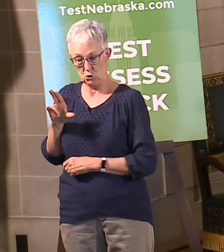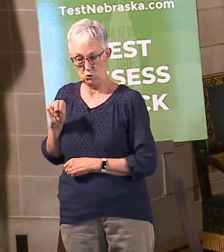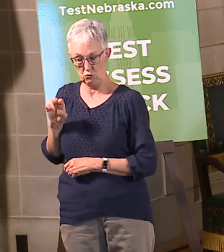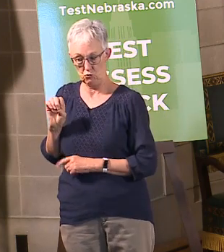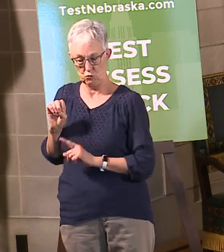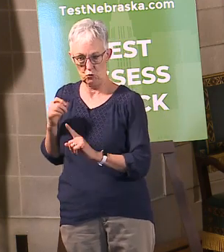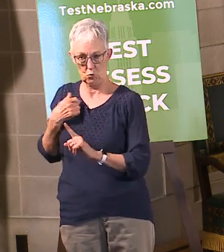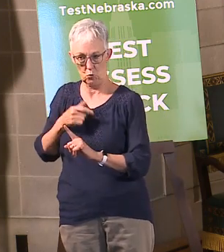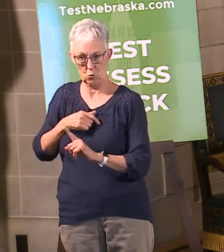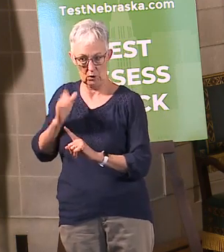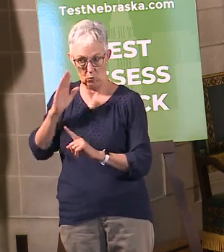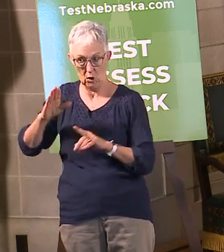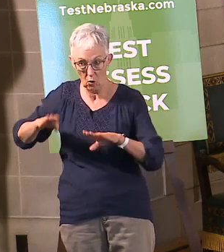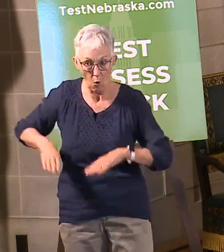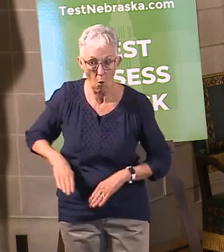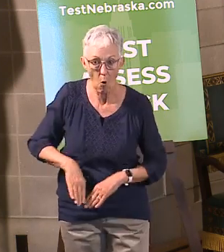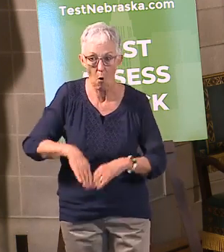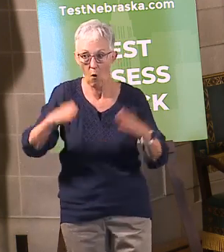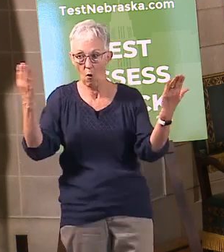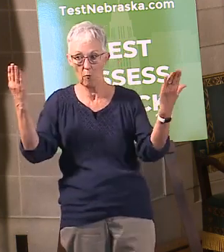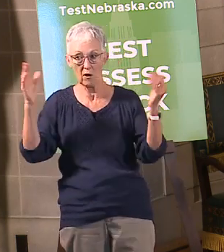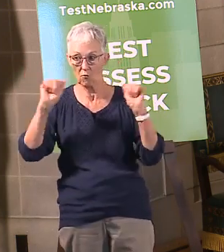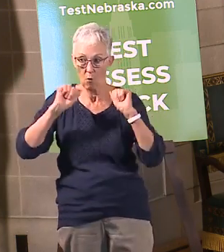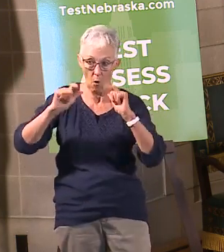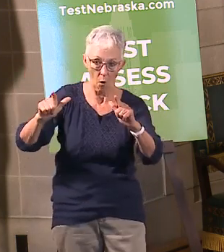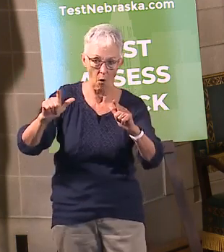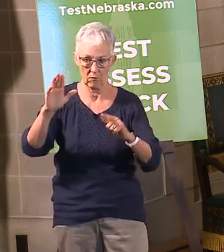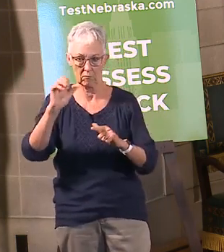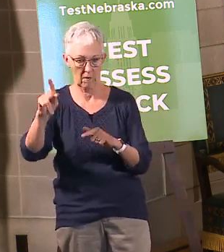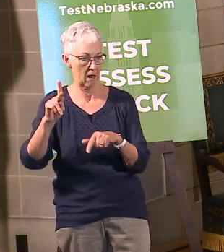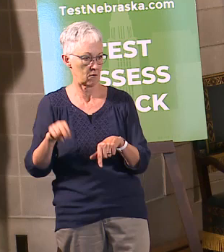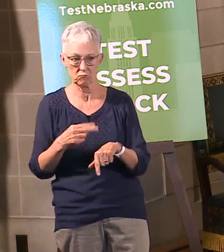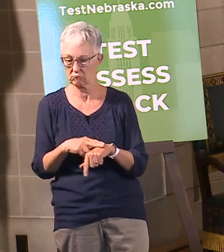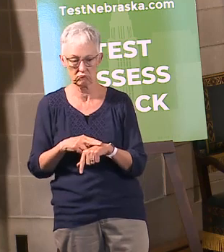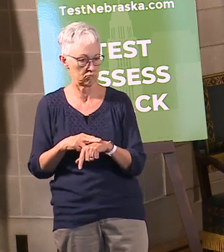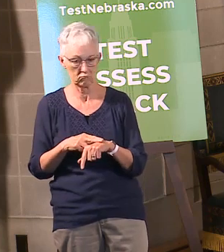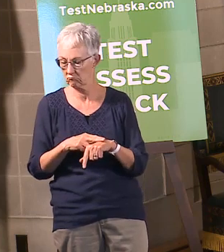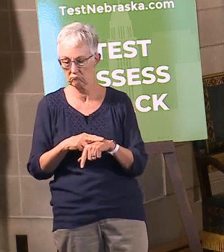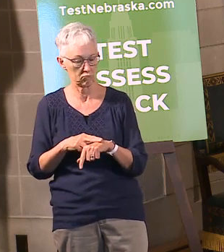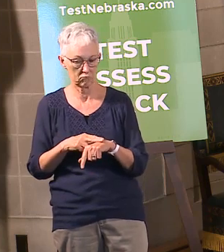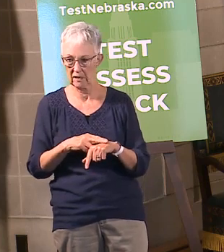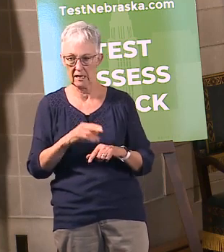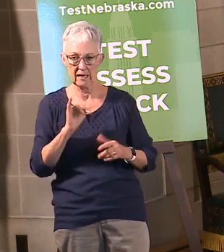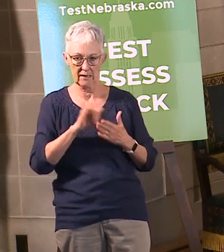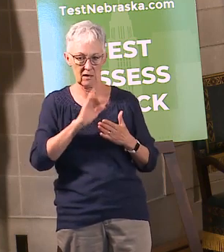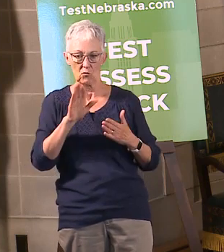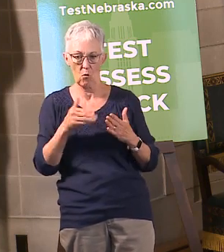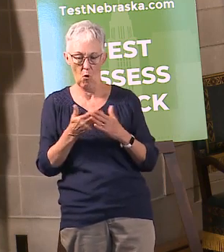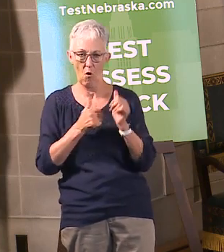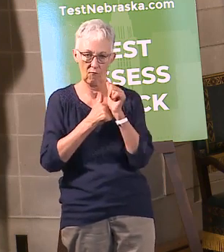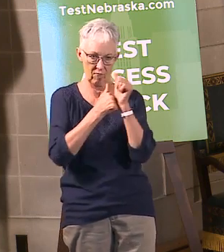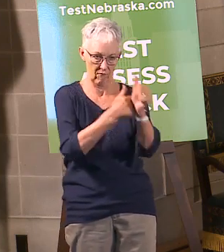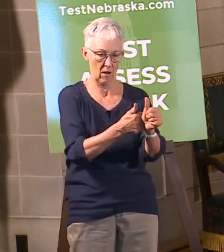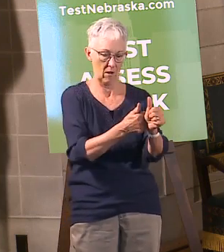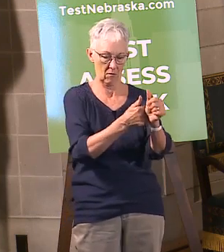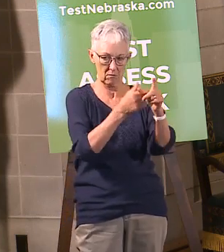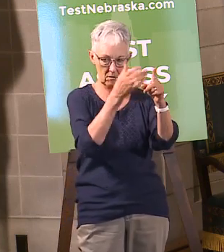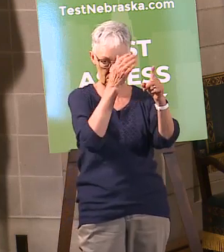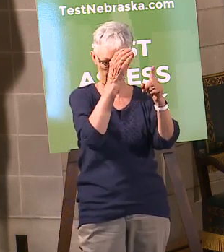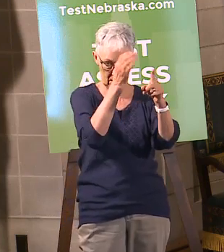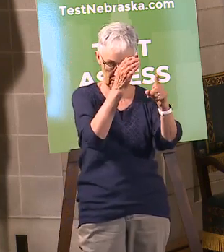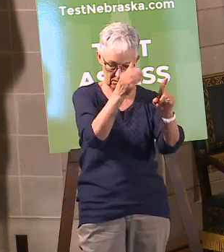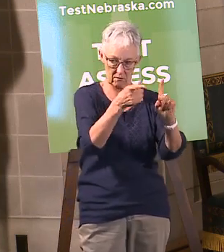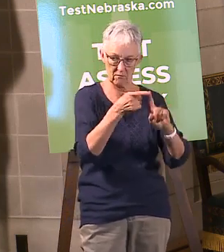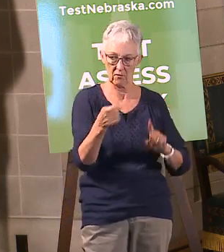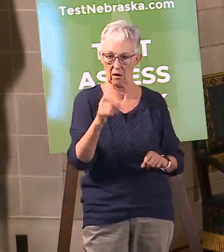not going away. So the steps we have taken to loosen the restrictions this month have absolutely been aligned with that whole strategy of taking it a step at a